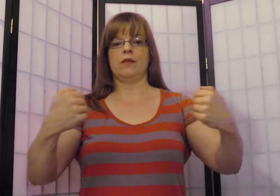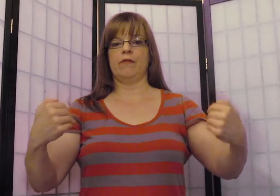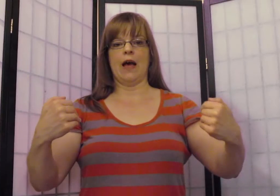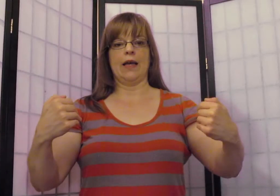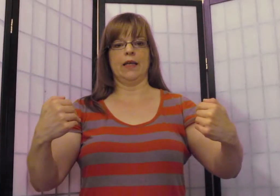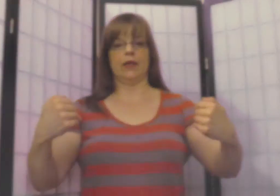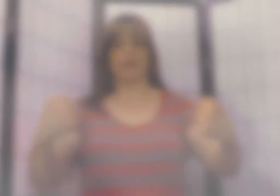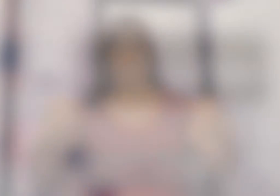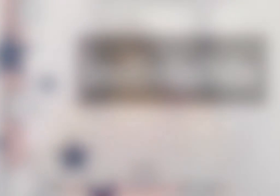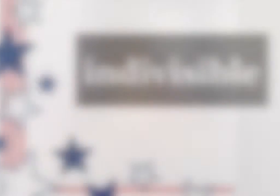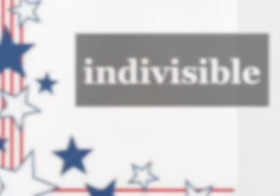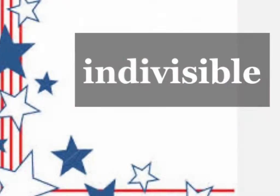Divided.